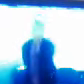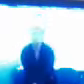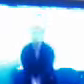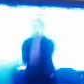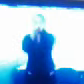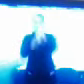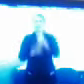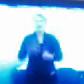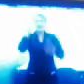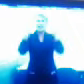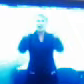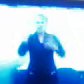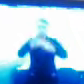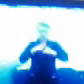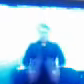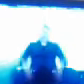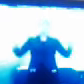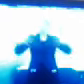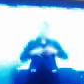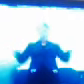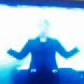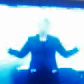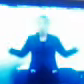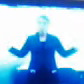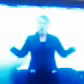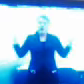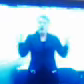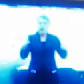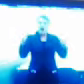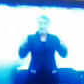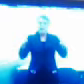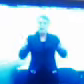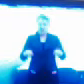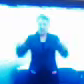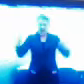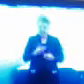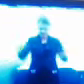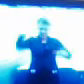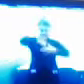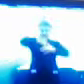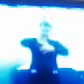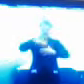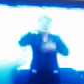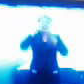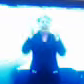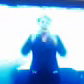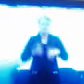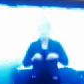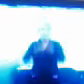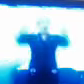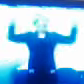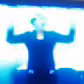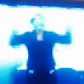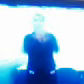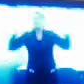axe and split the cat in 2. The cat popped open, and everything inside